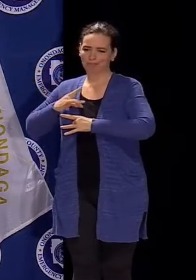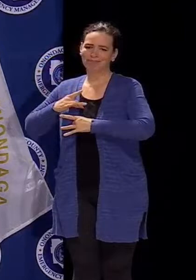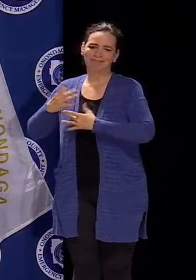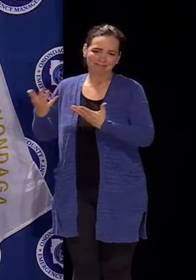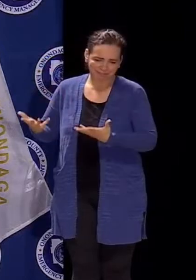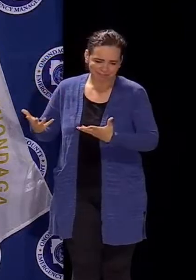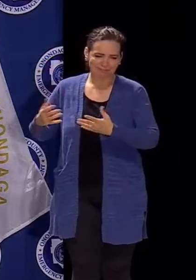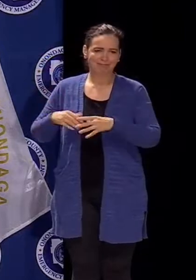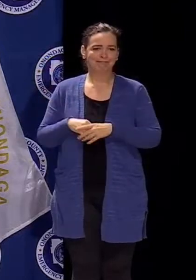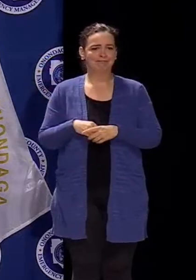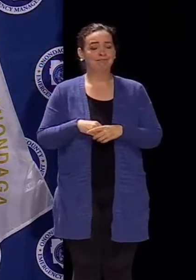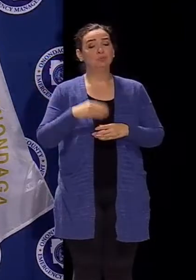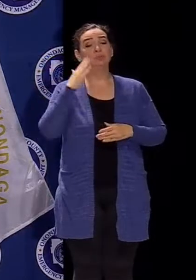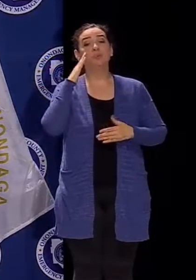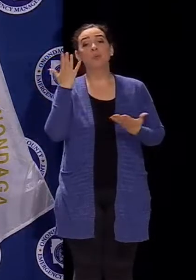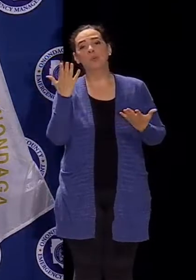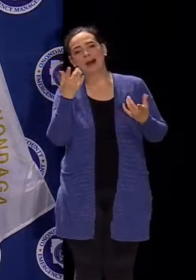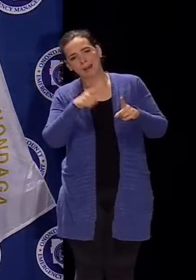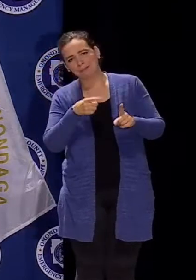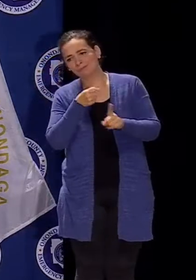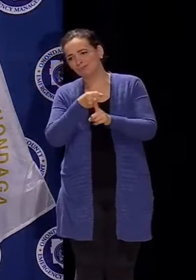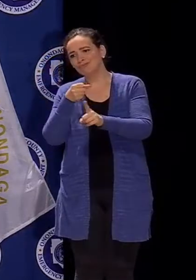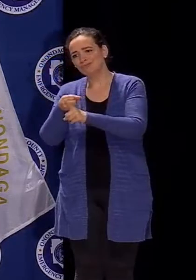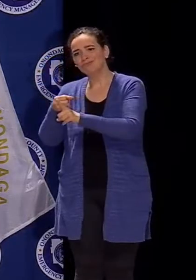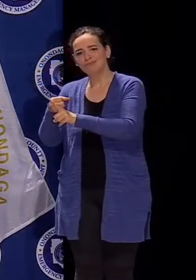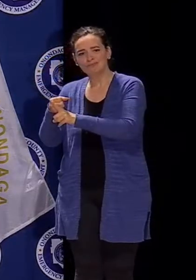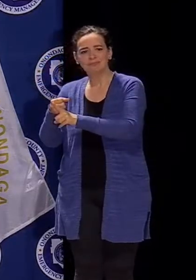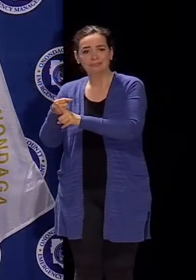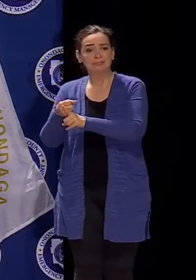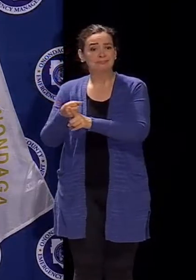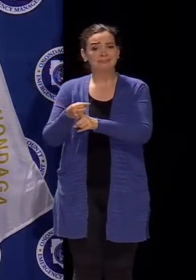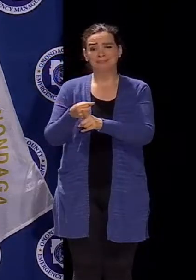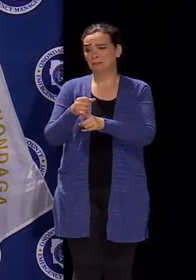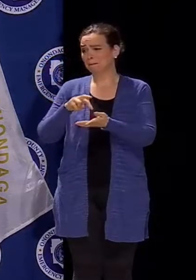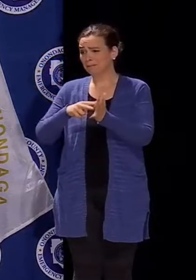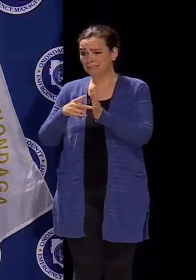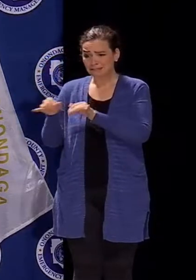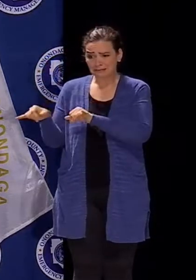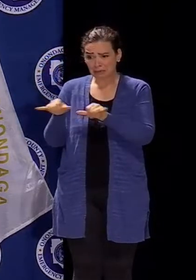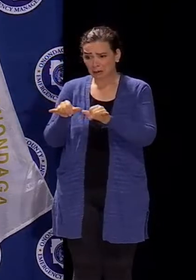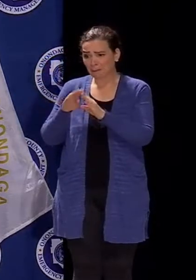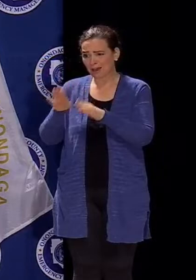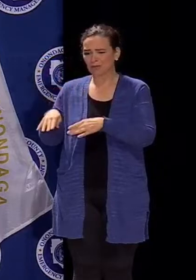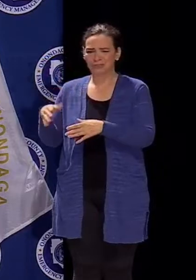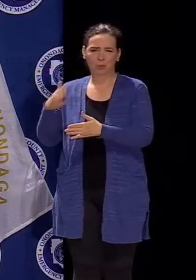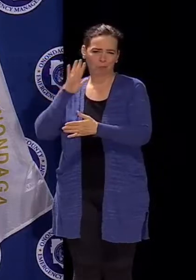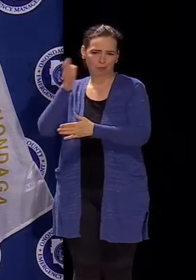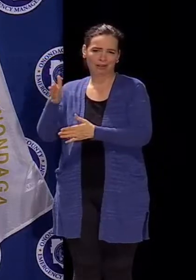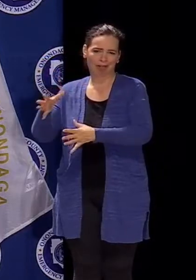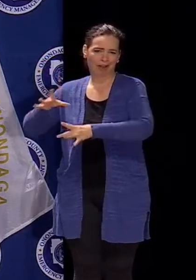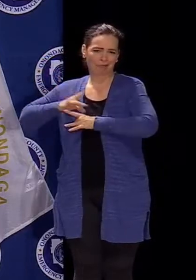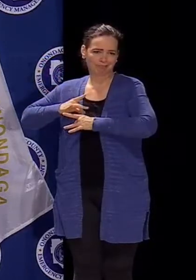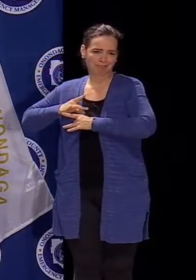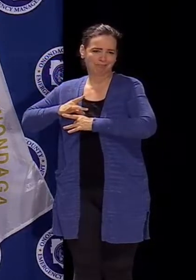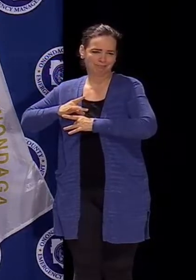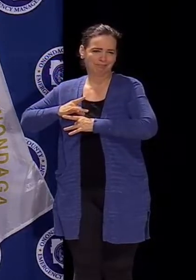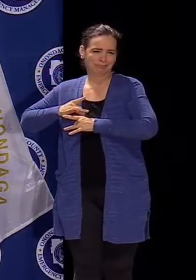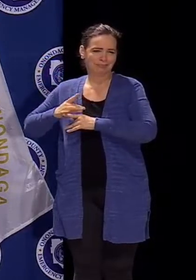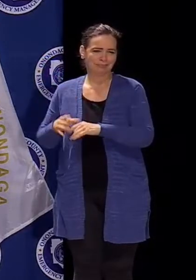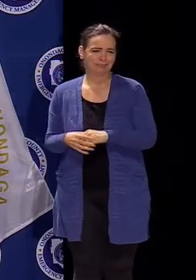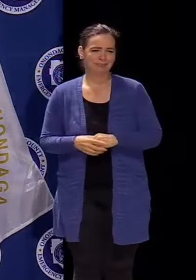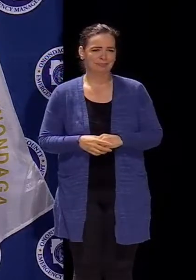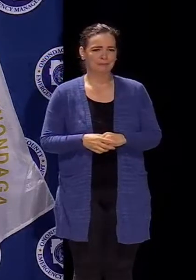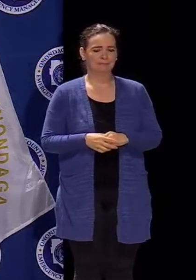always knew that there would be a higher likelihood that you'd see higher transmission rates there. And so no surprise